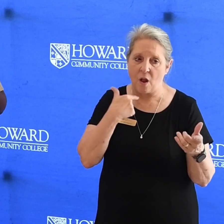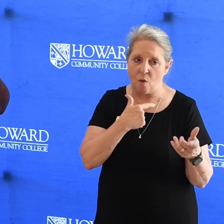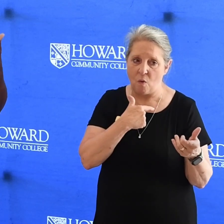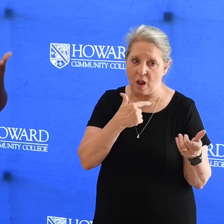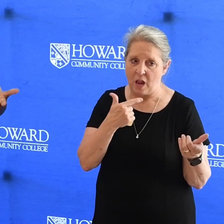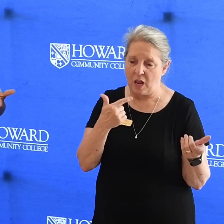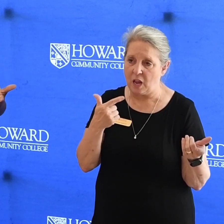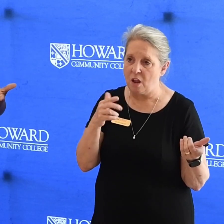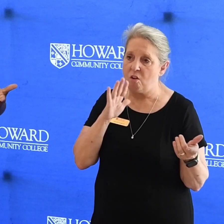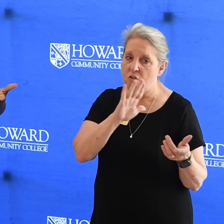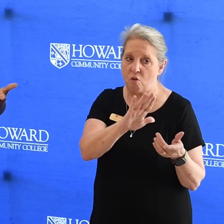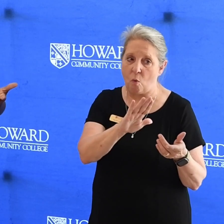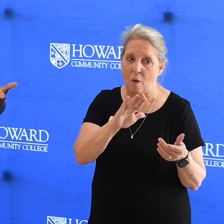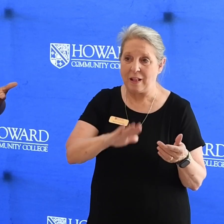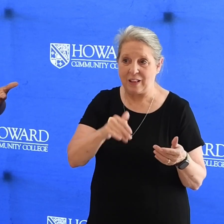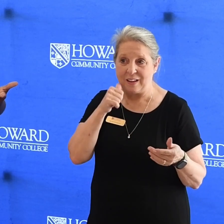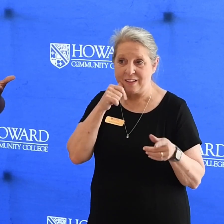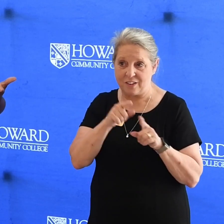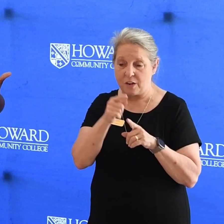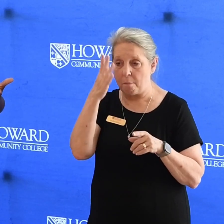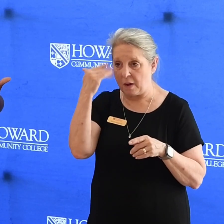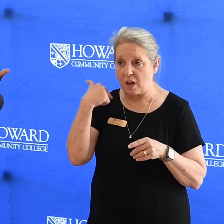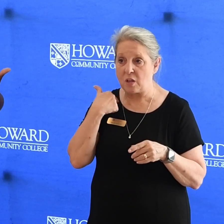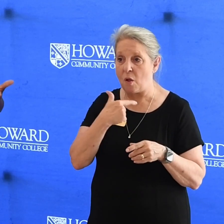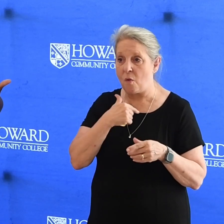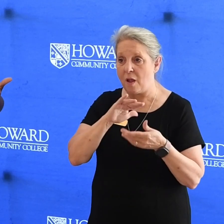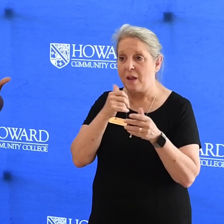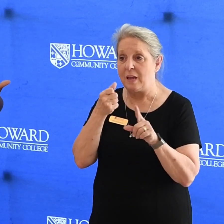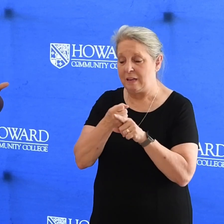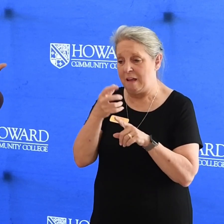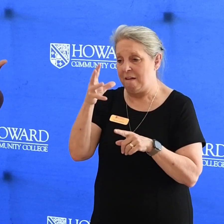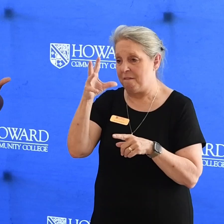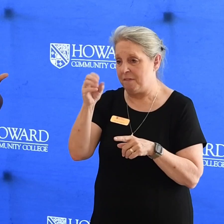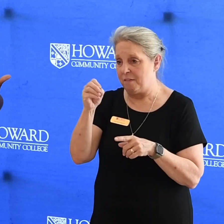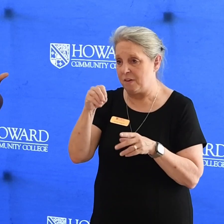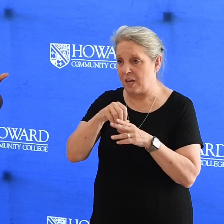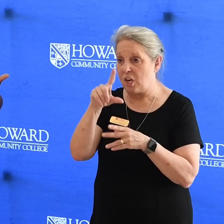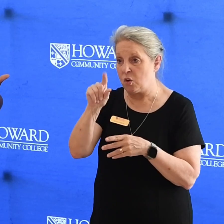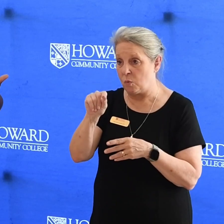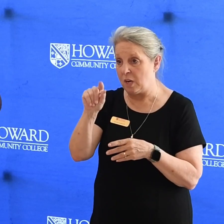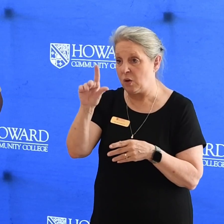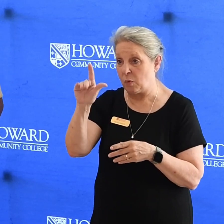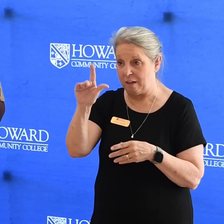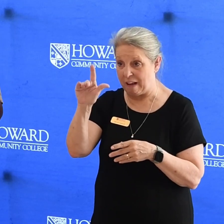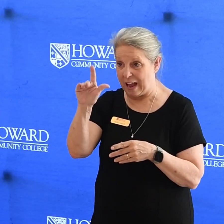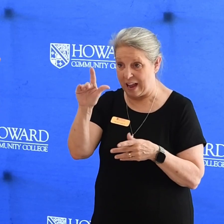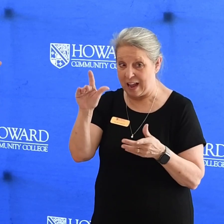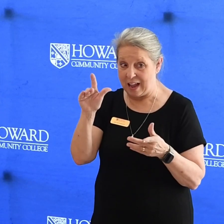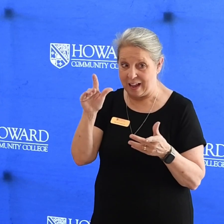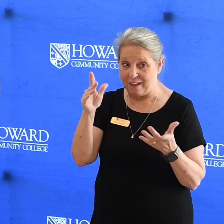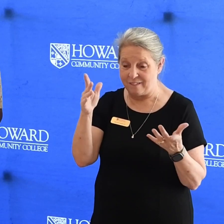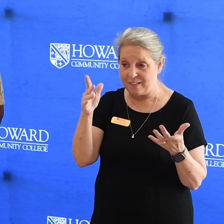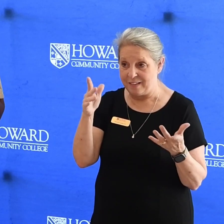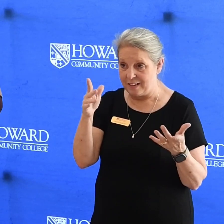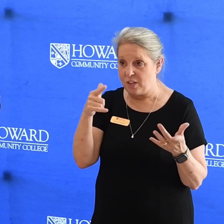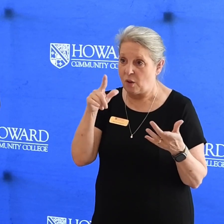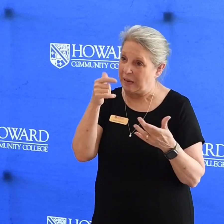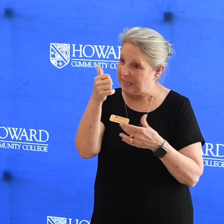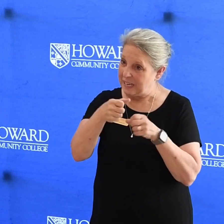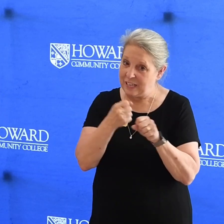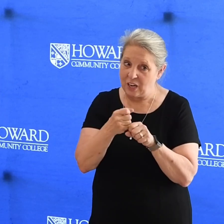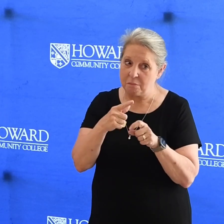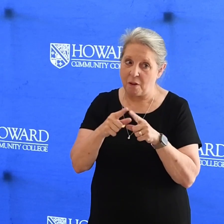are your little sister because we turned 50 in 2025. So you got us by 10 years,